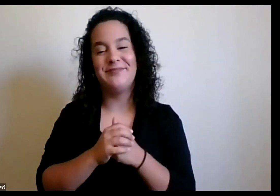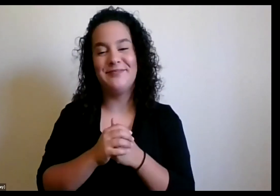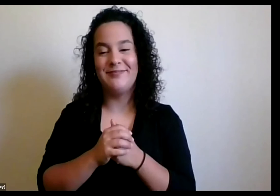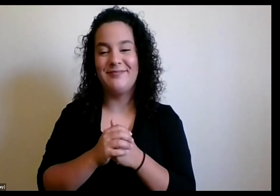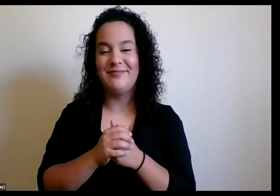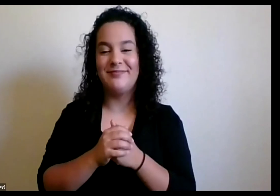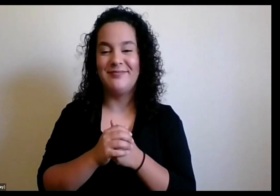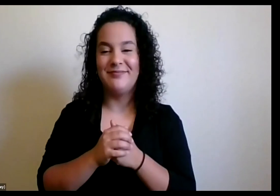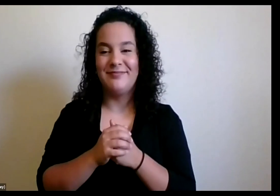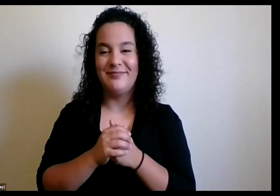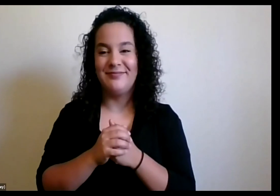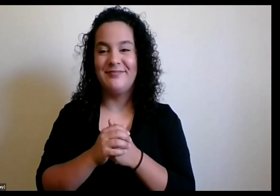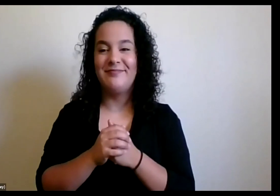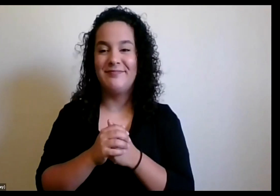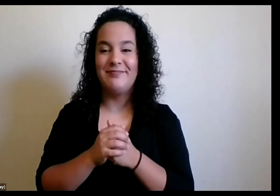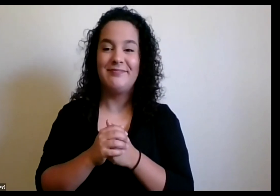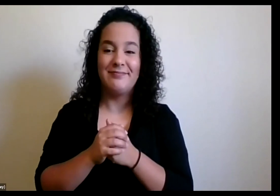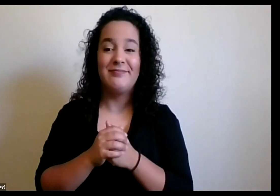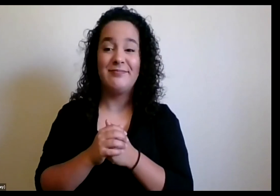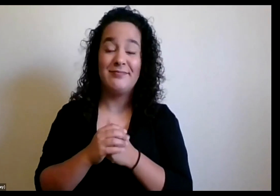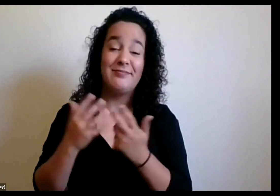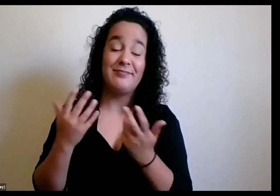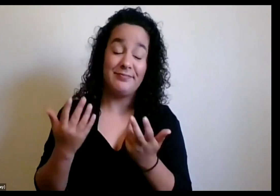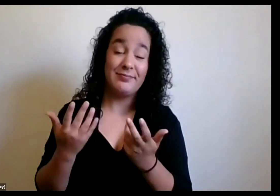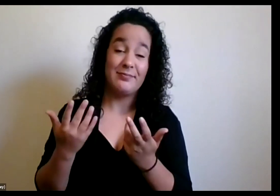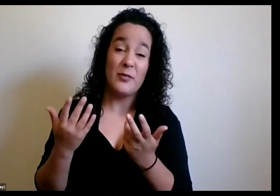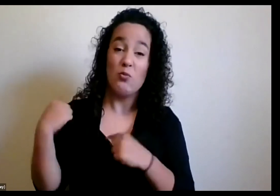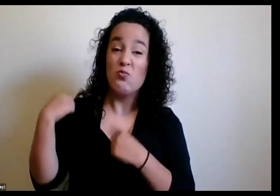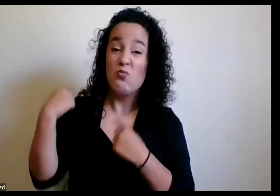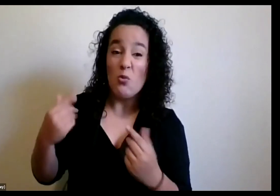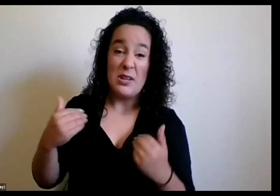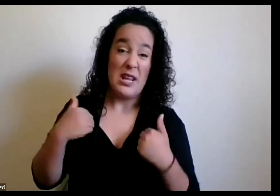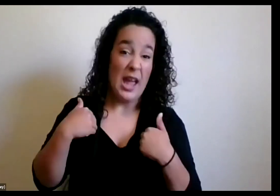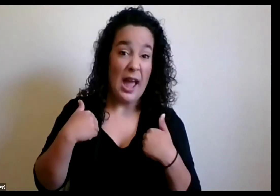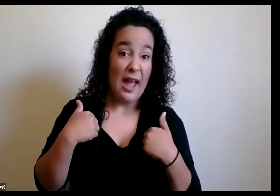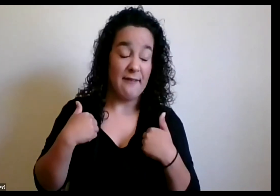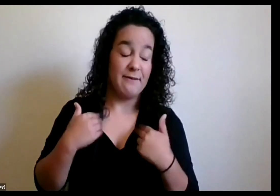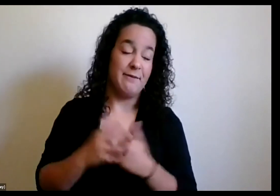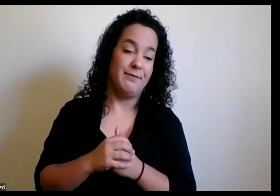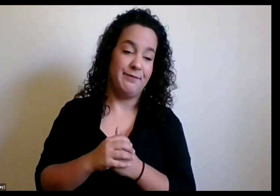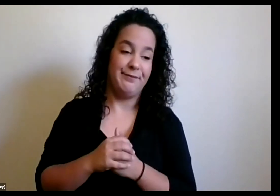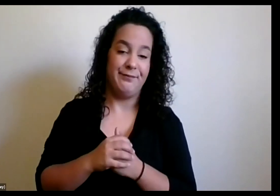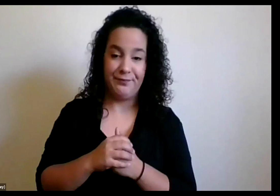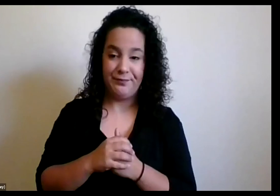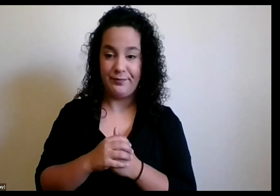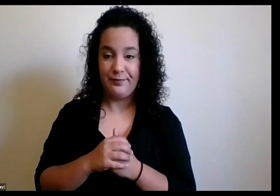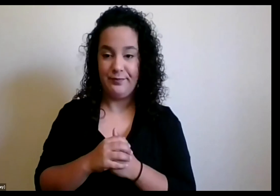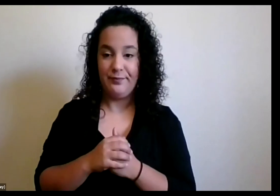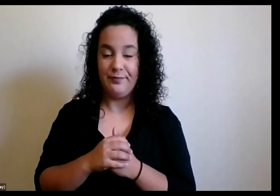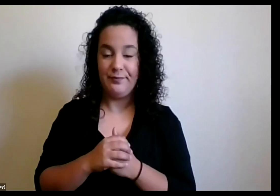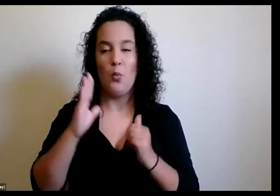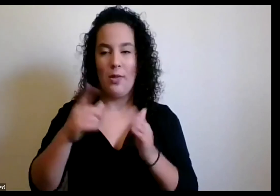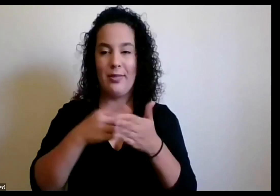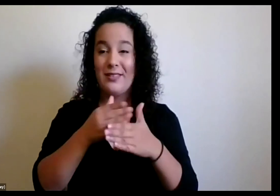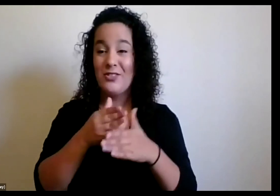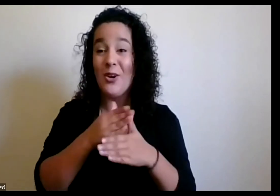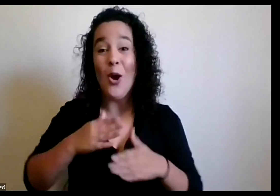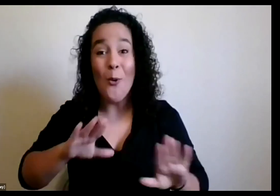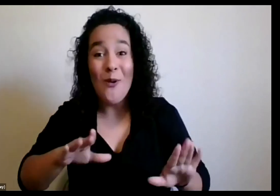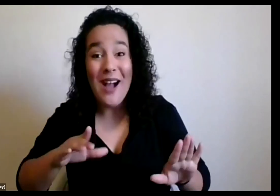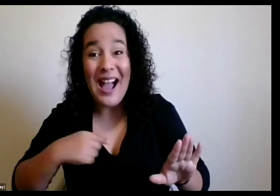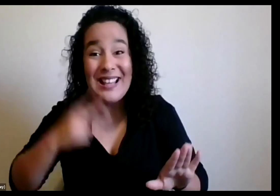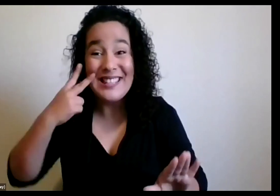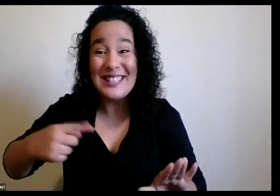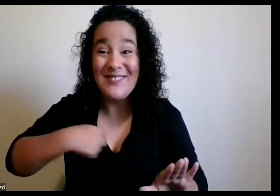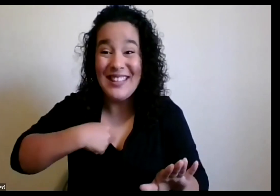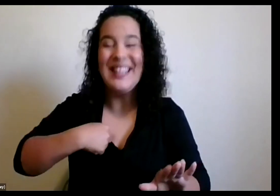we have going. So I am, my name is Holly Minch, and hey, there I am. Hello,